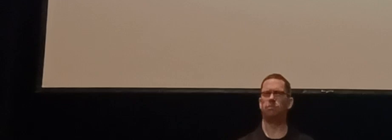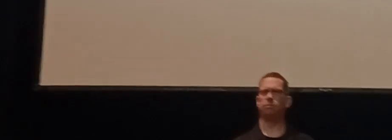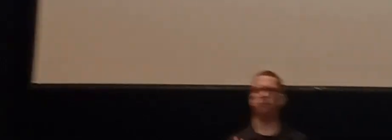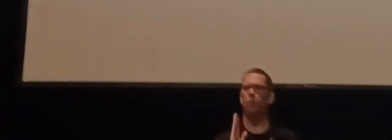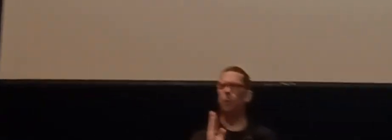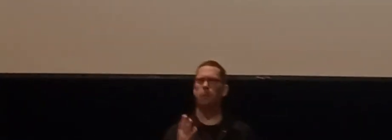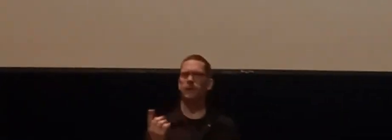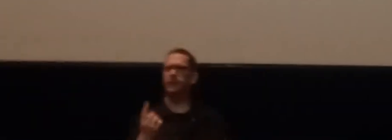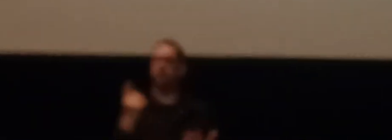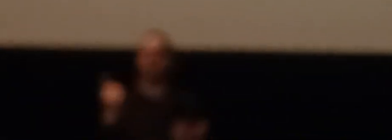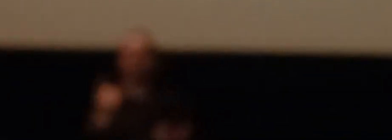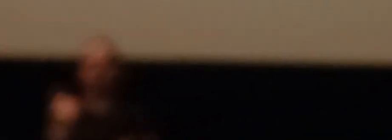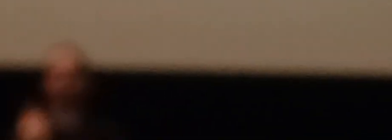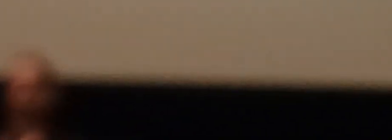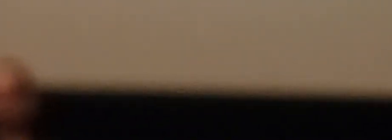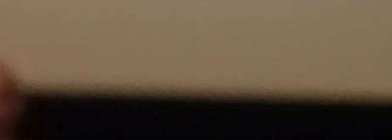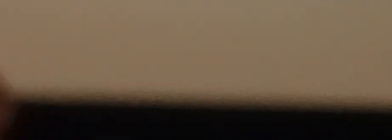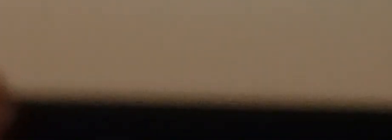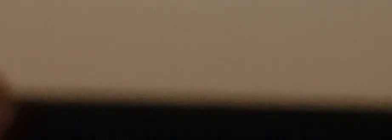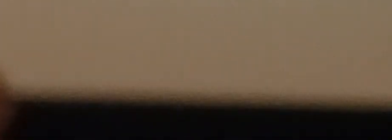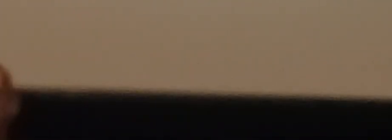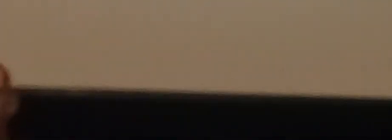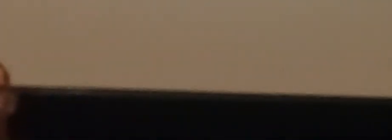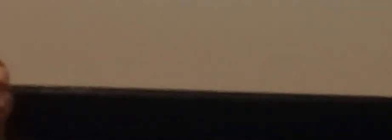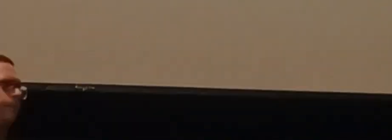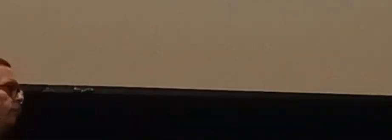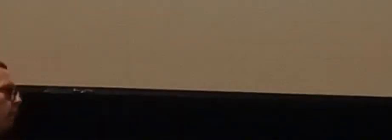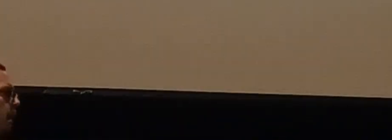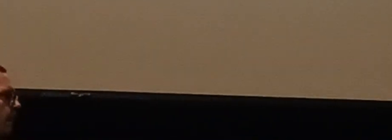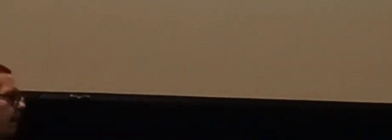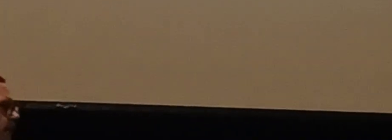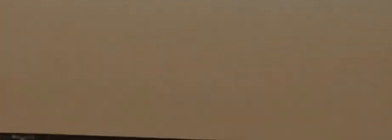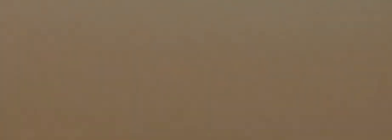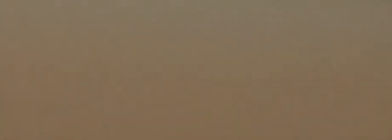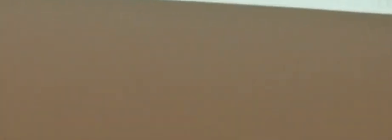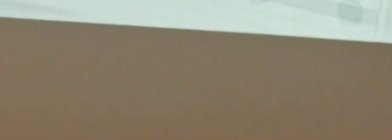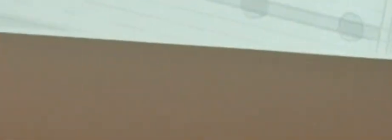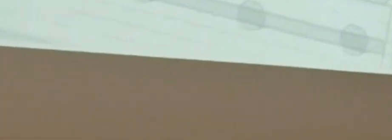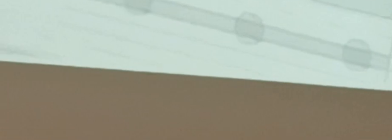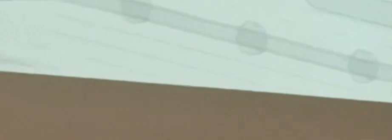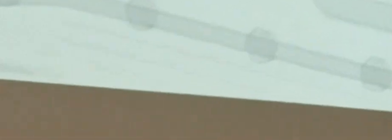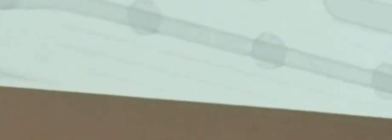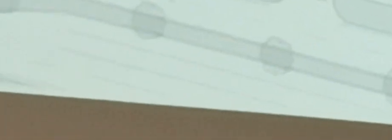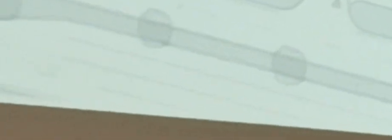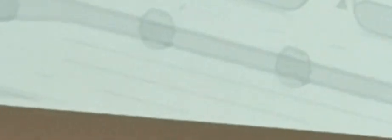of protocol with that as well. Yeah, thank you for your questions. So just to take them one at